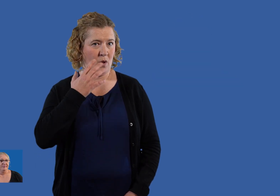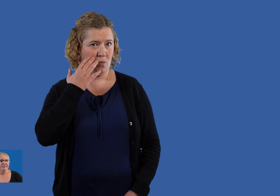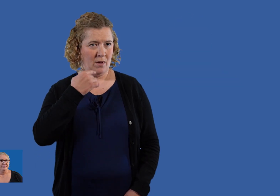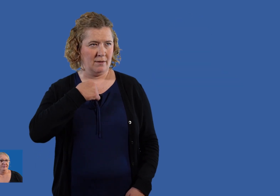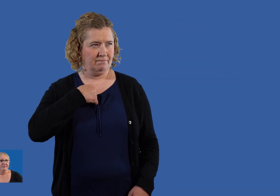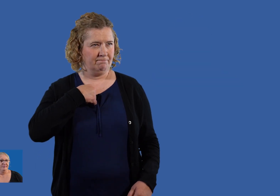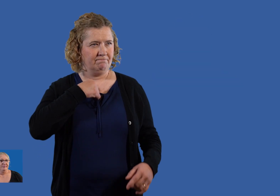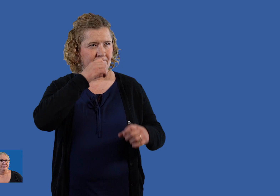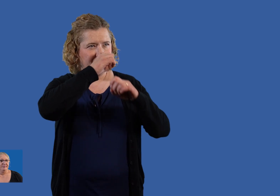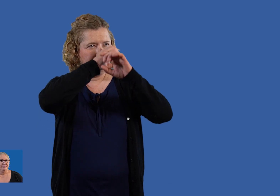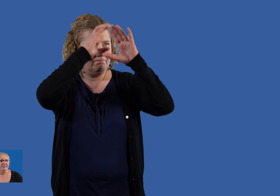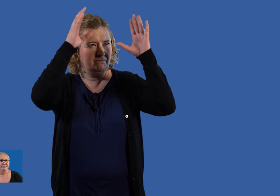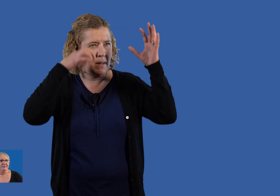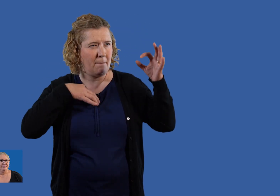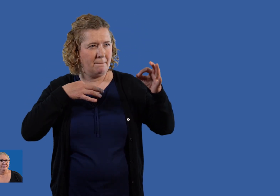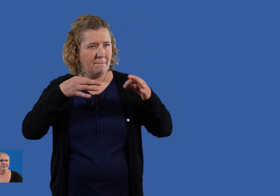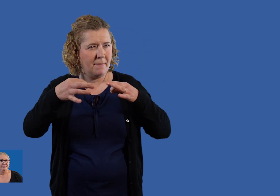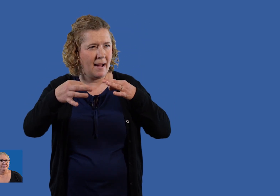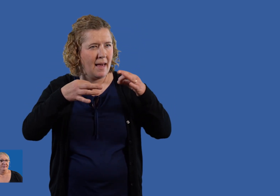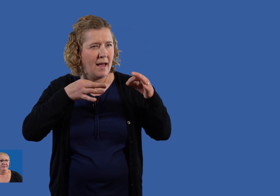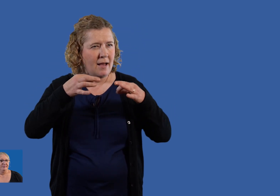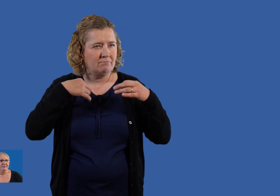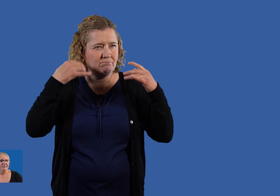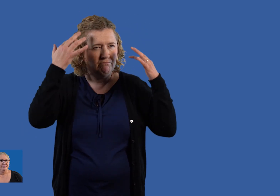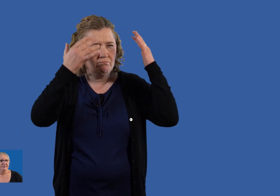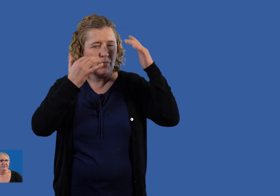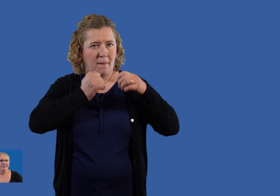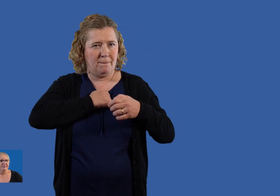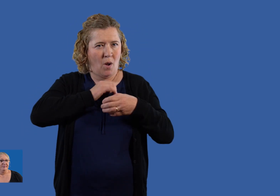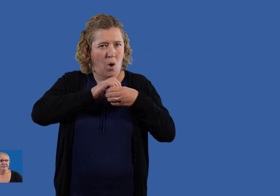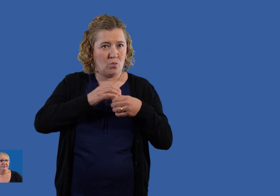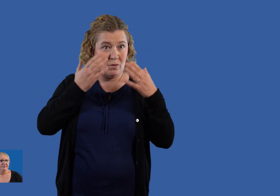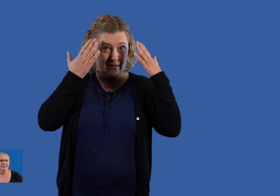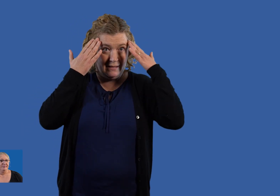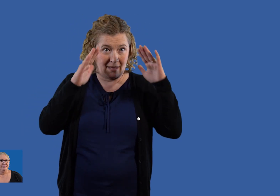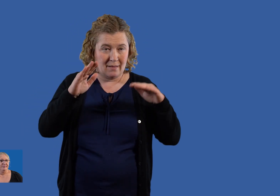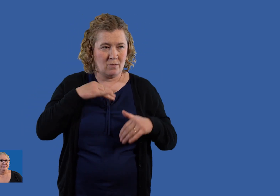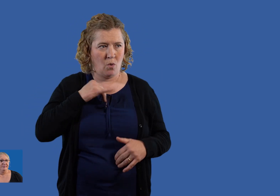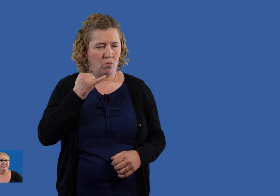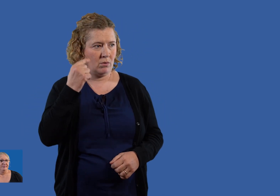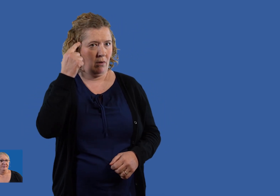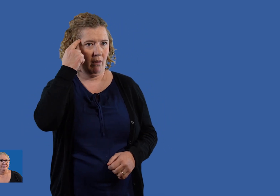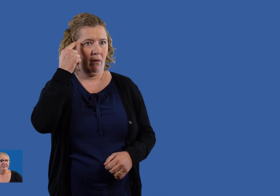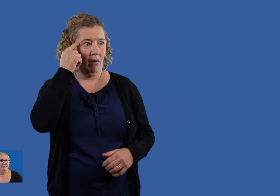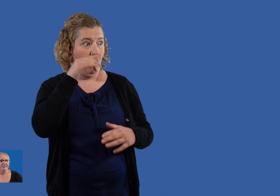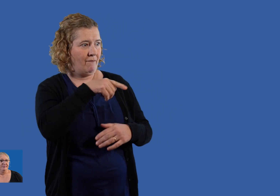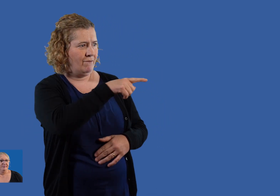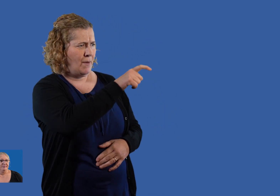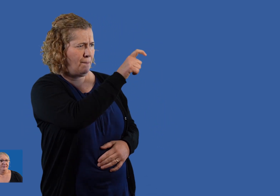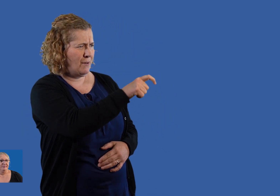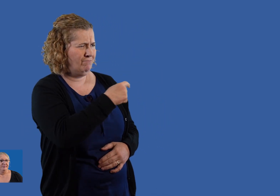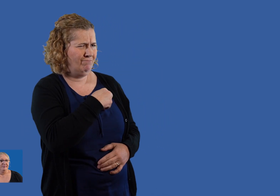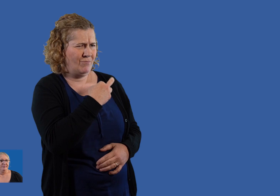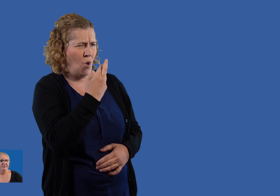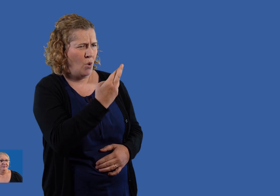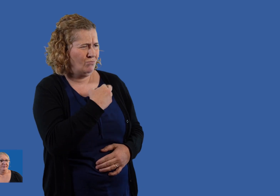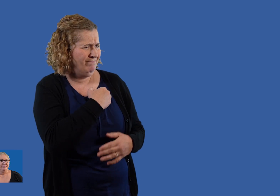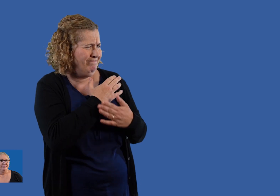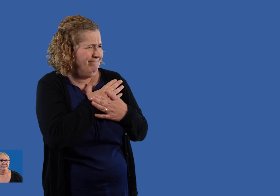This is where the person is thinking about and planning their own death. It includes also excessive and unnecessary